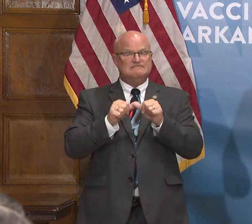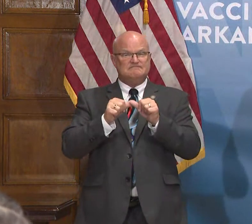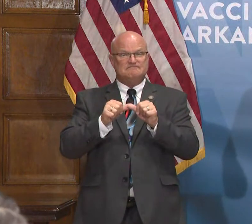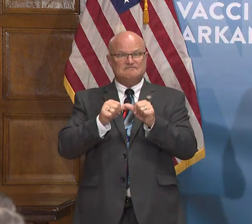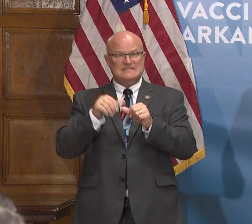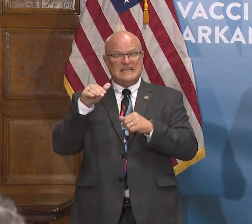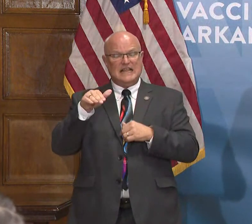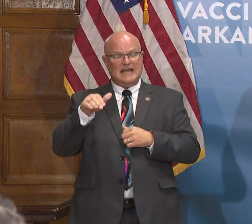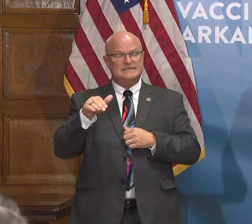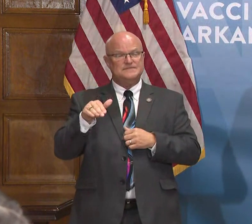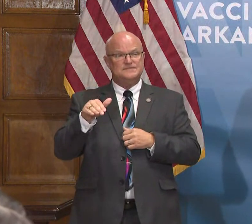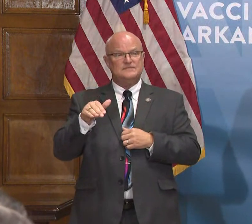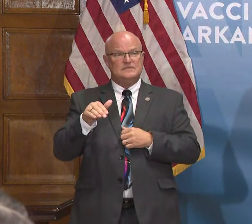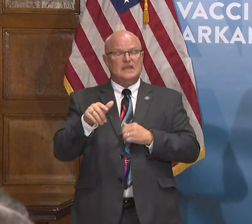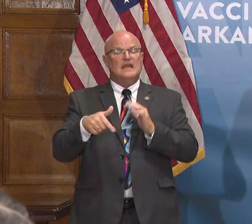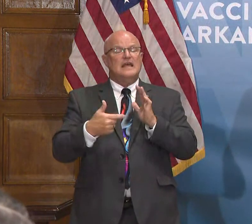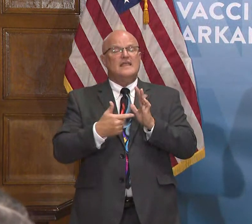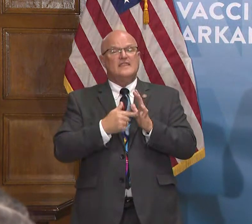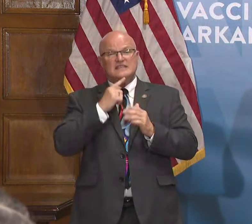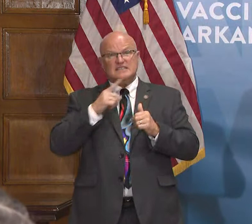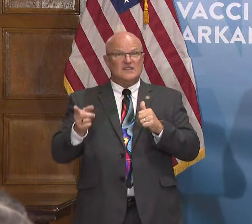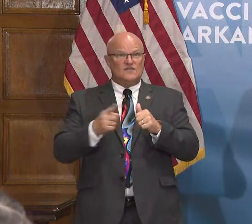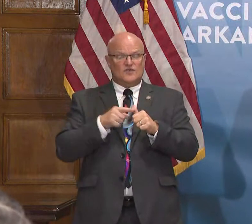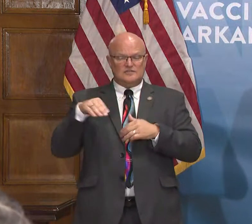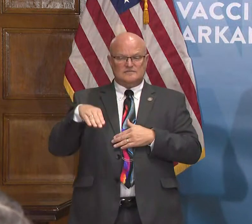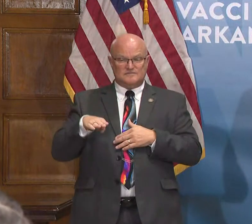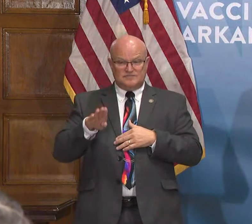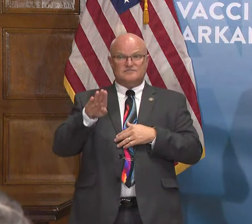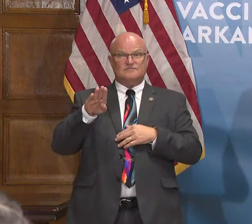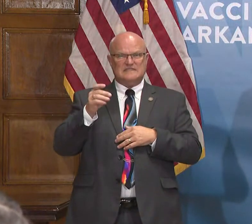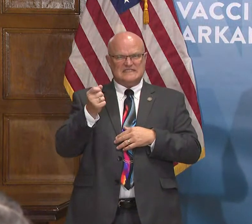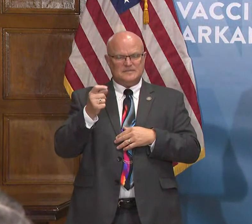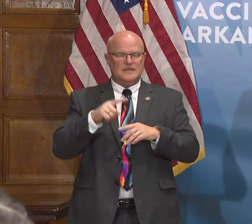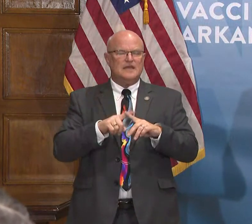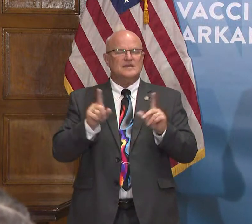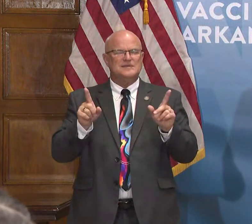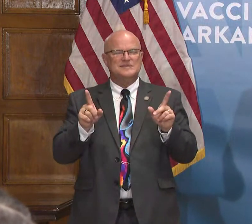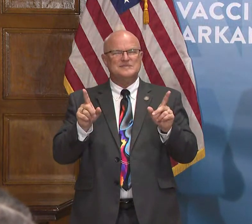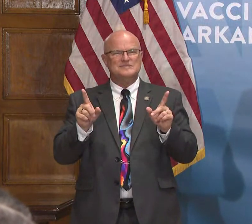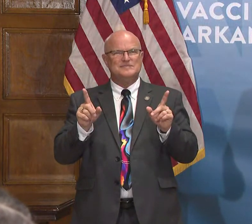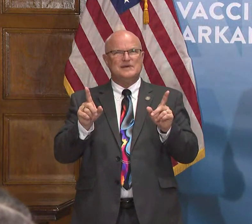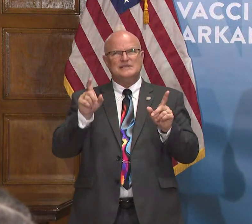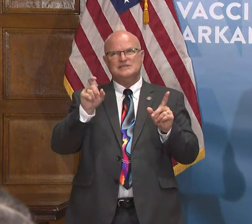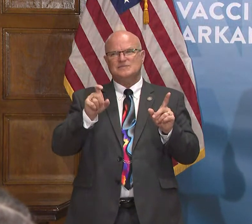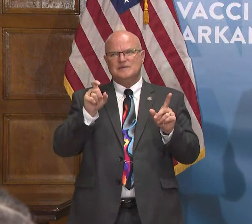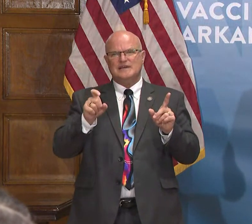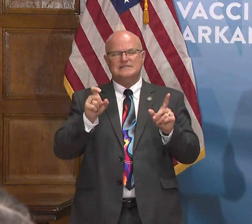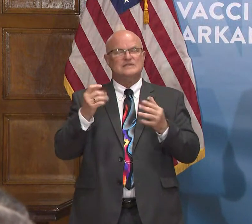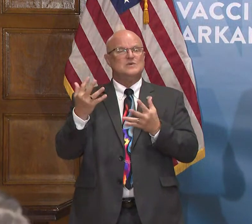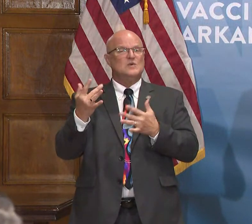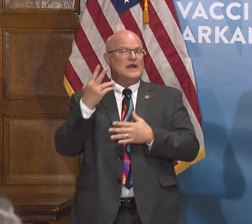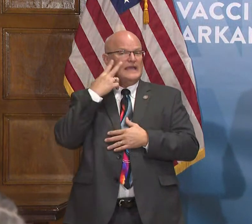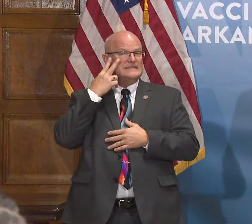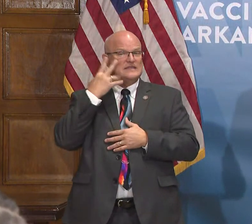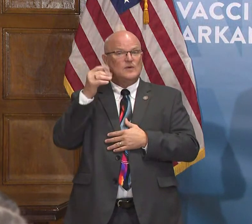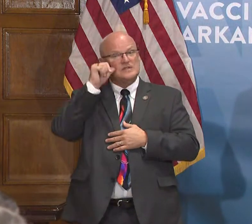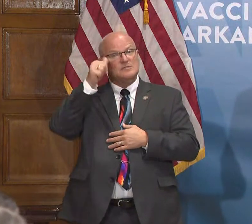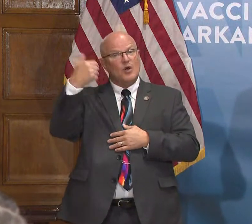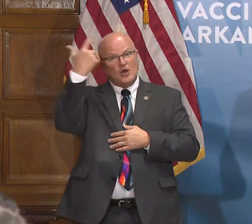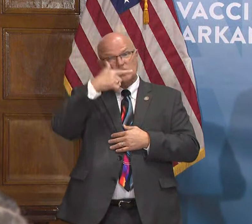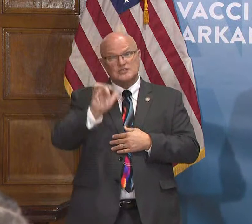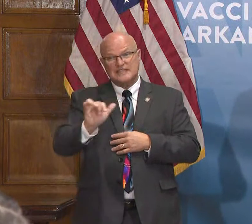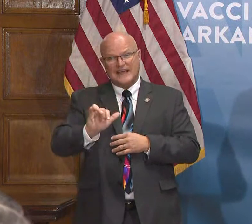consistent decline. This is the first uptick, but you have to just simply wait and see what tomorrow